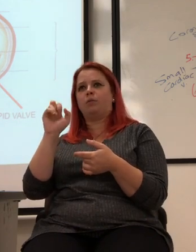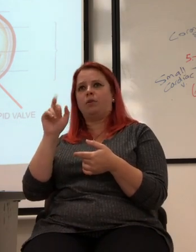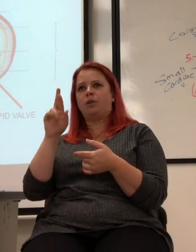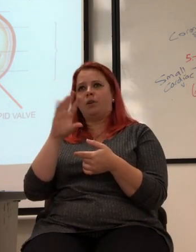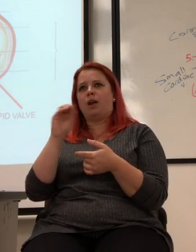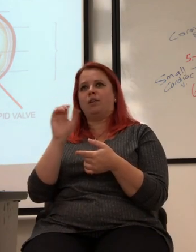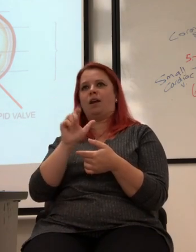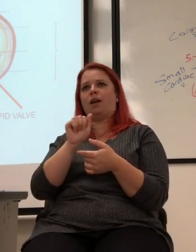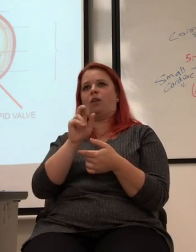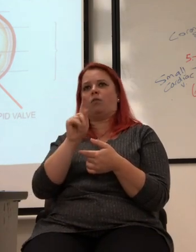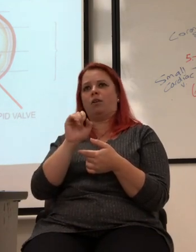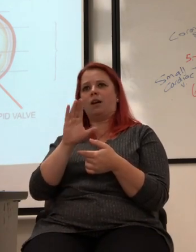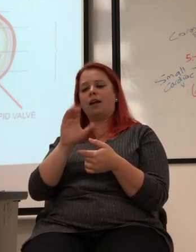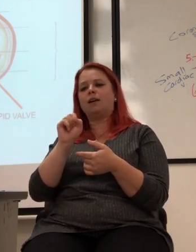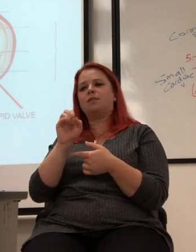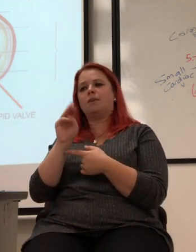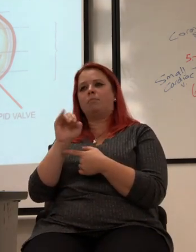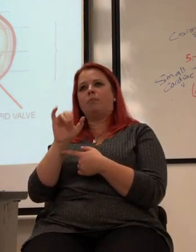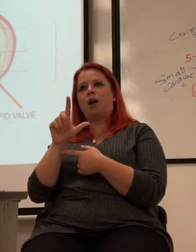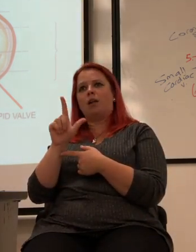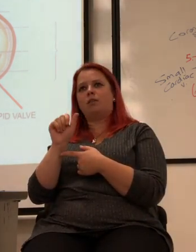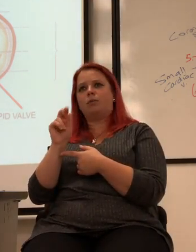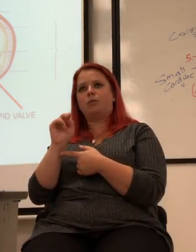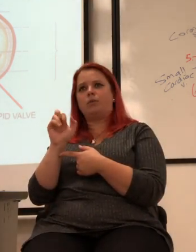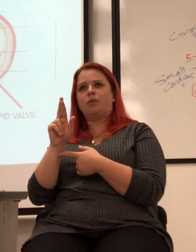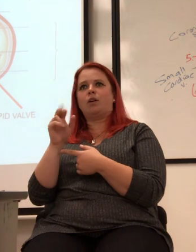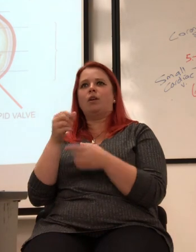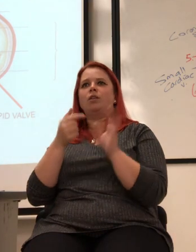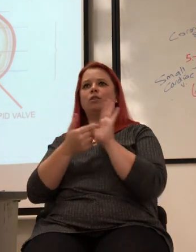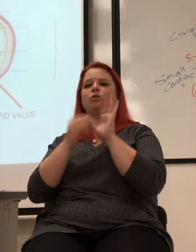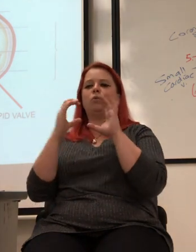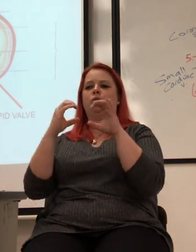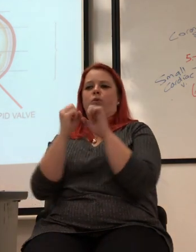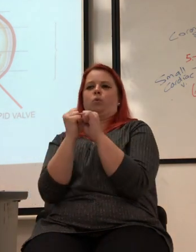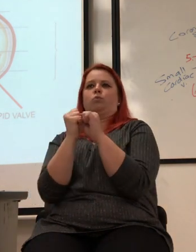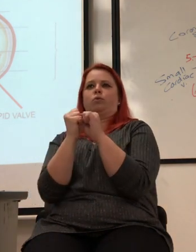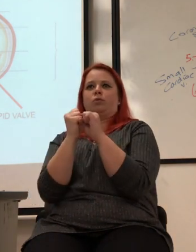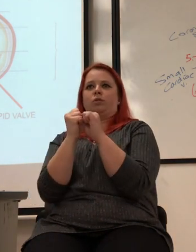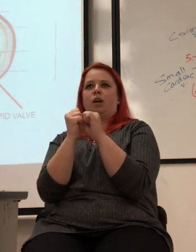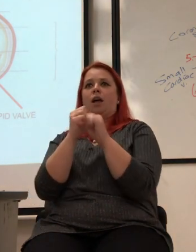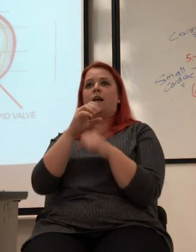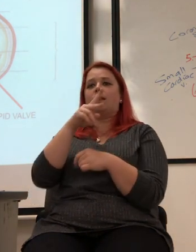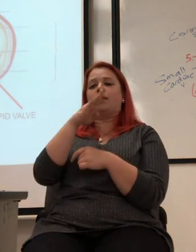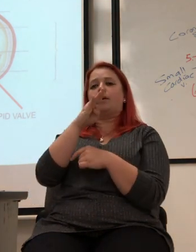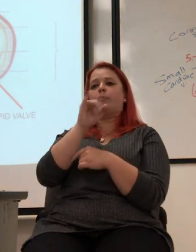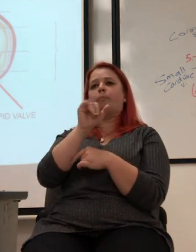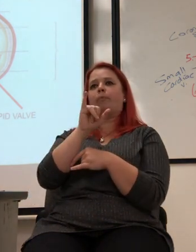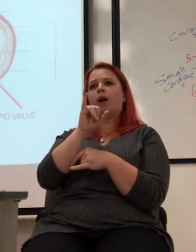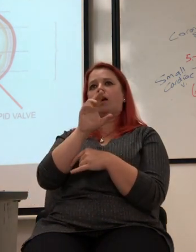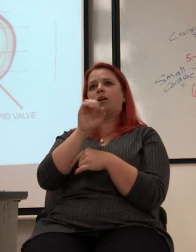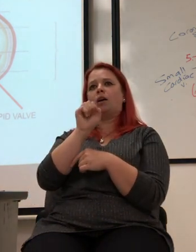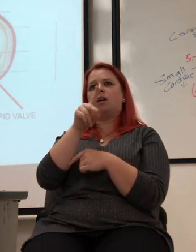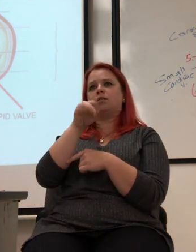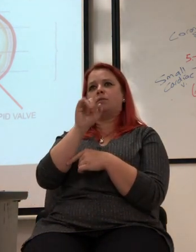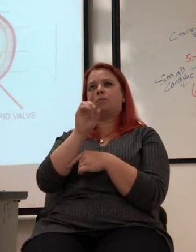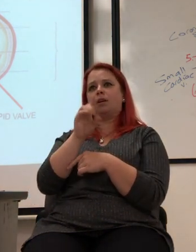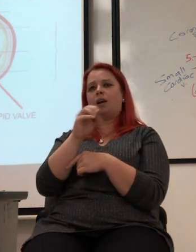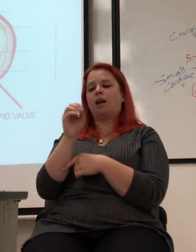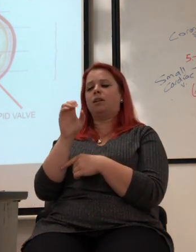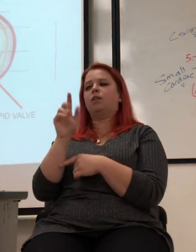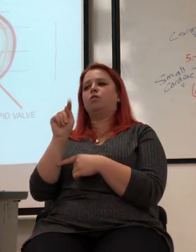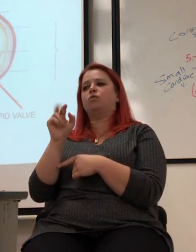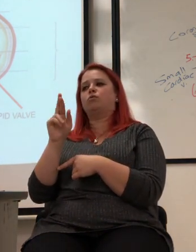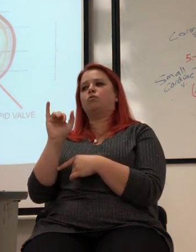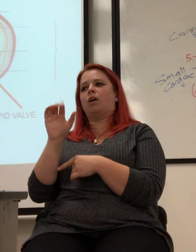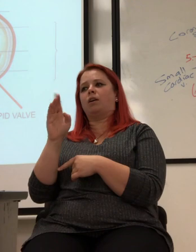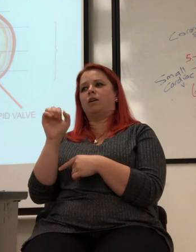closed. And these valves, bicuspid and tricuspid, are illustrated open. This is the most anterior valve. How